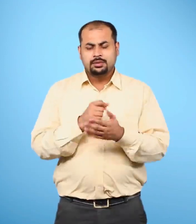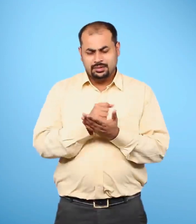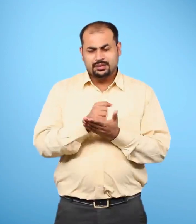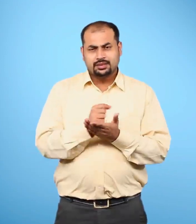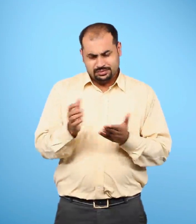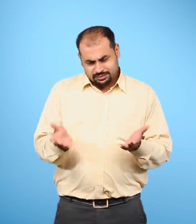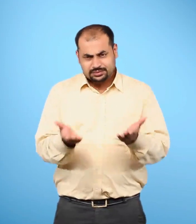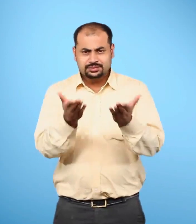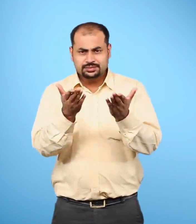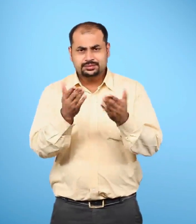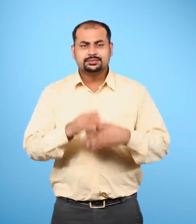Practice time.